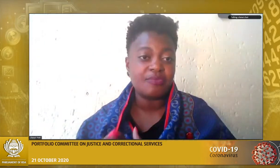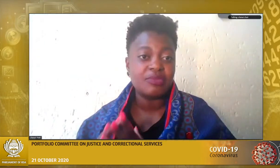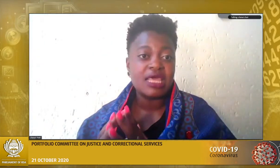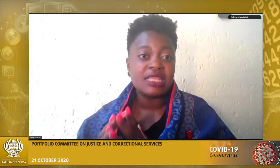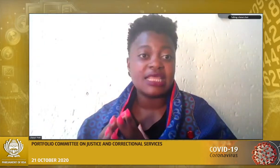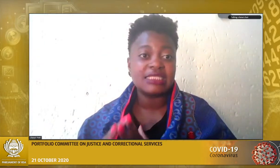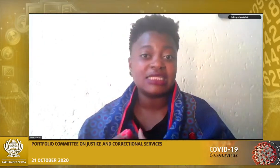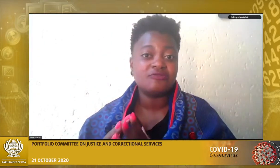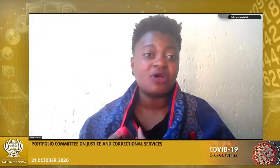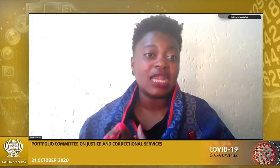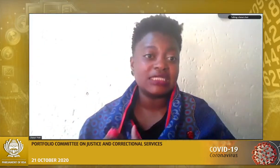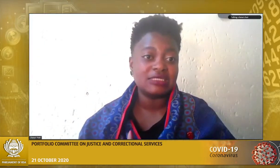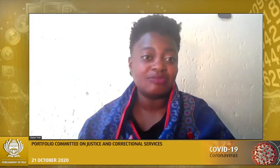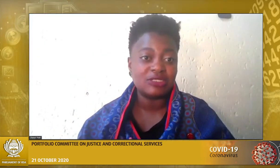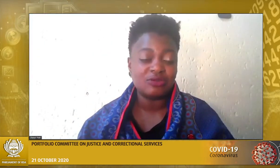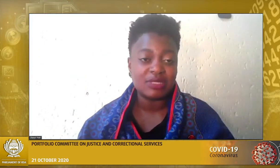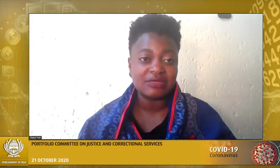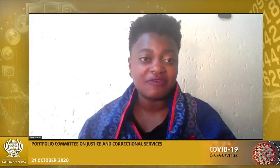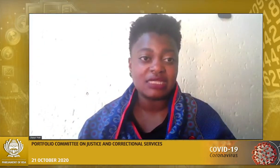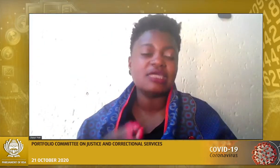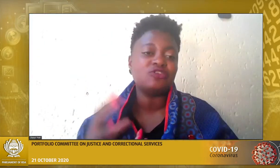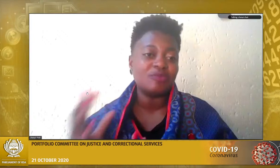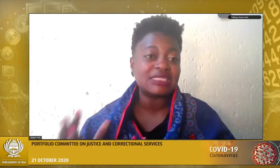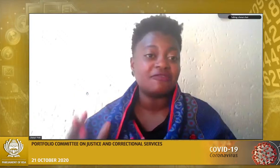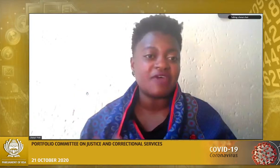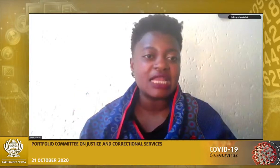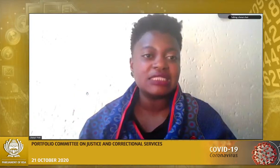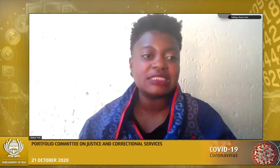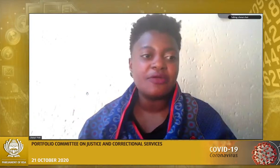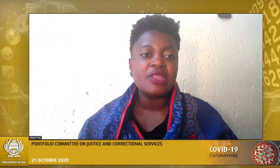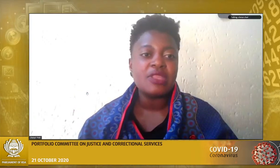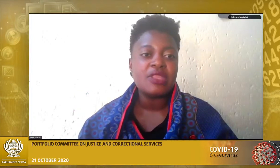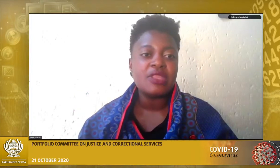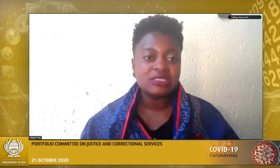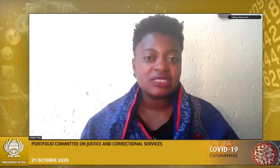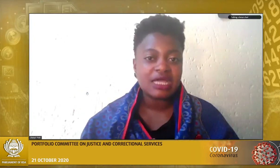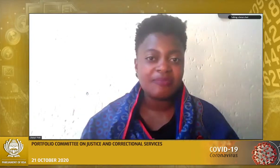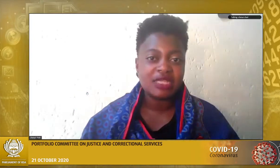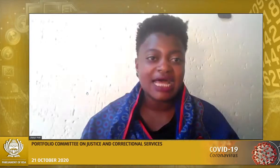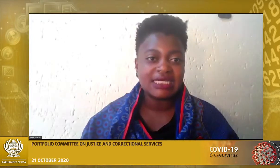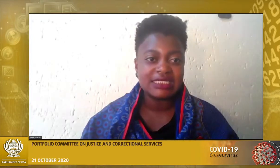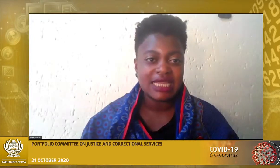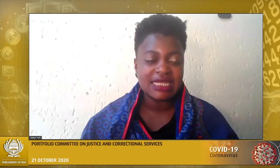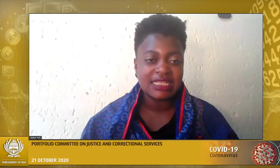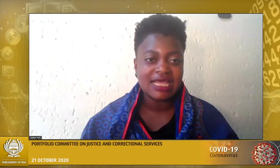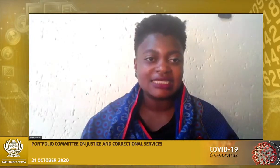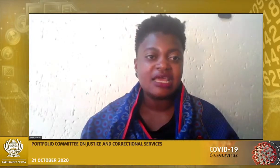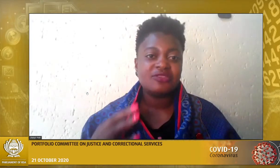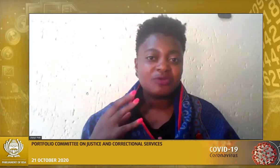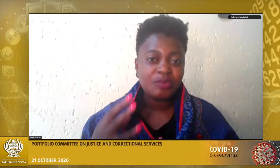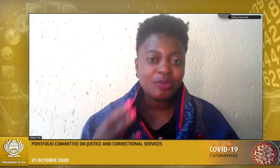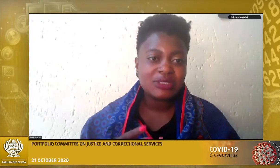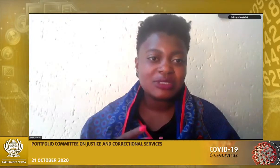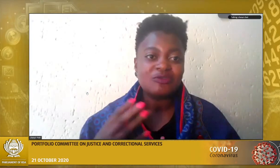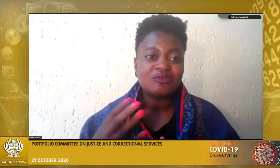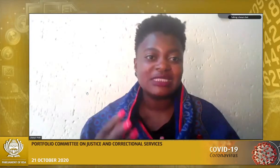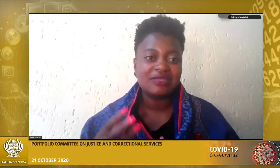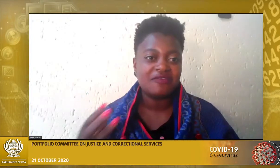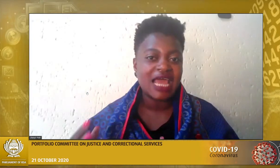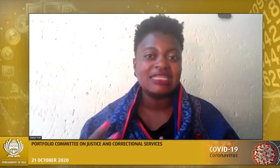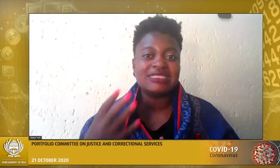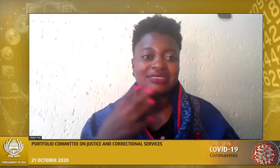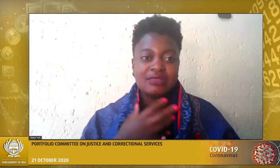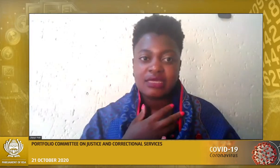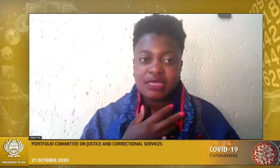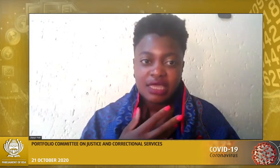understand the extent of online gender-based domestic violence. But I want to come back to the understanding that the report of